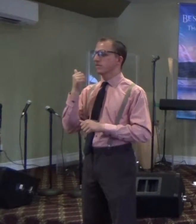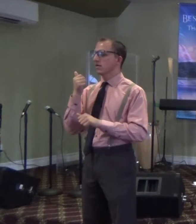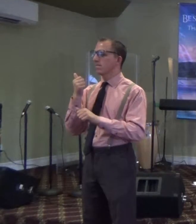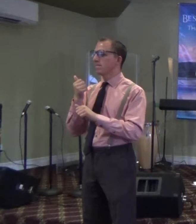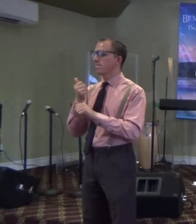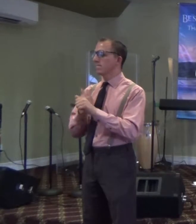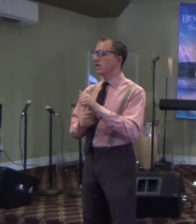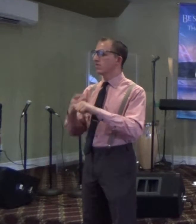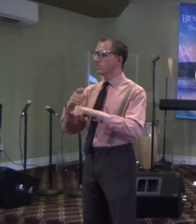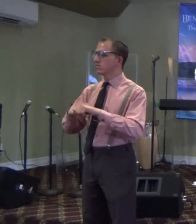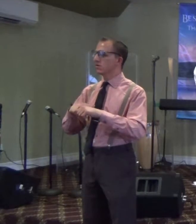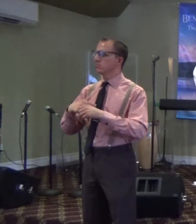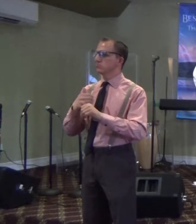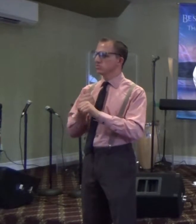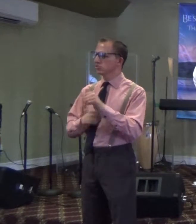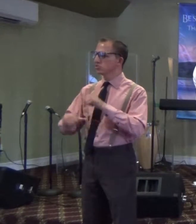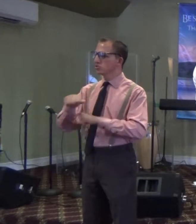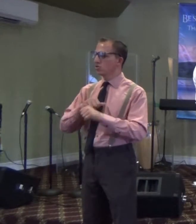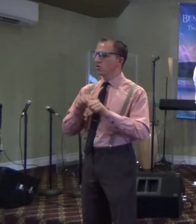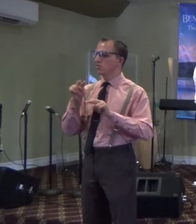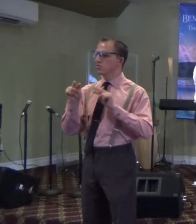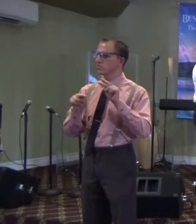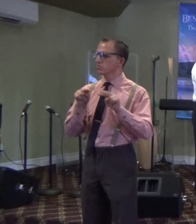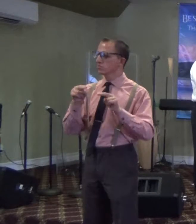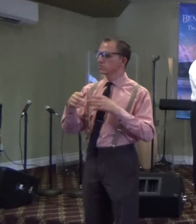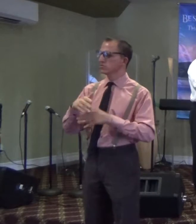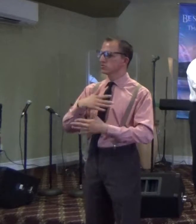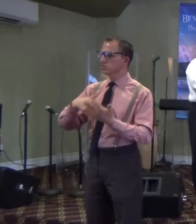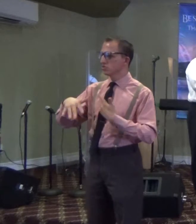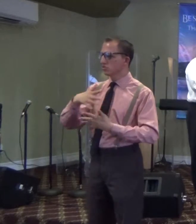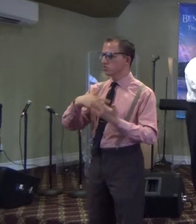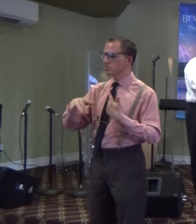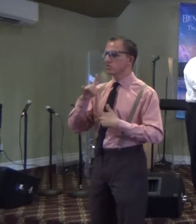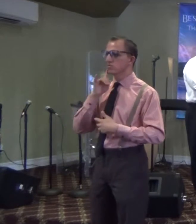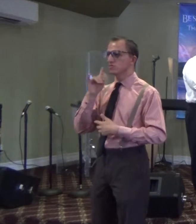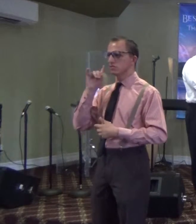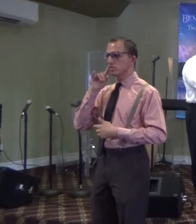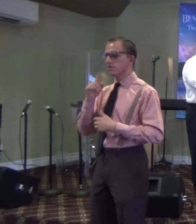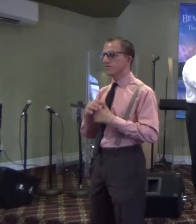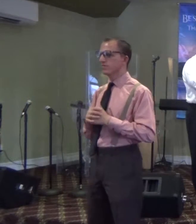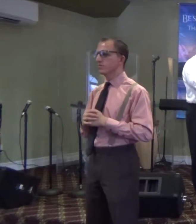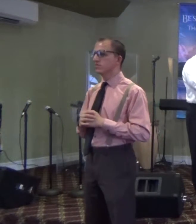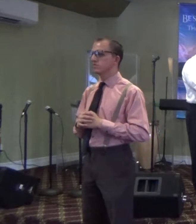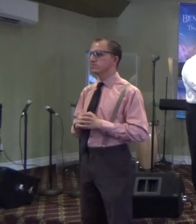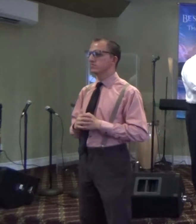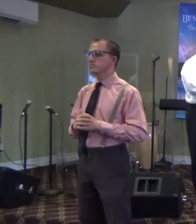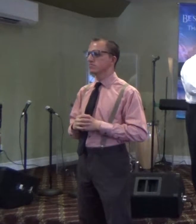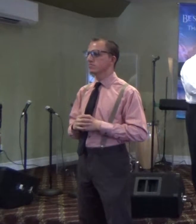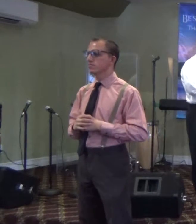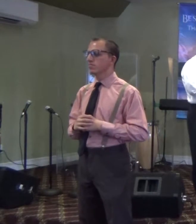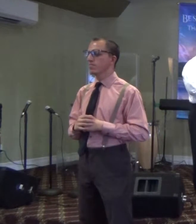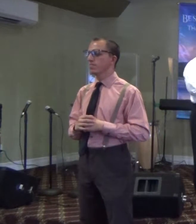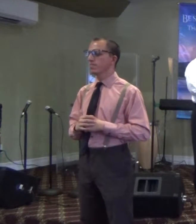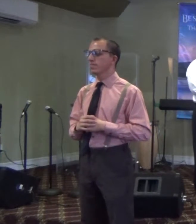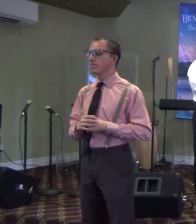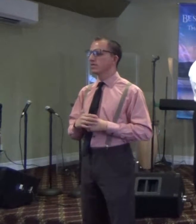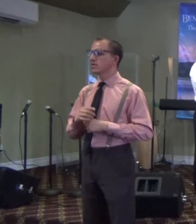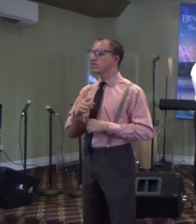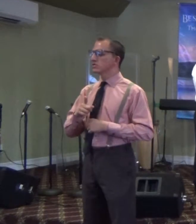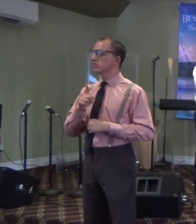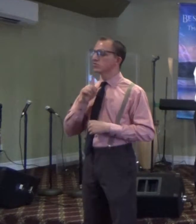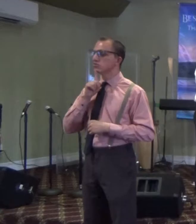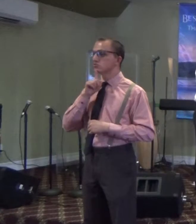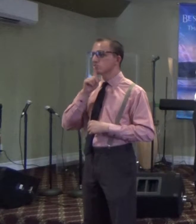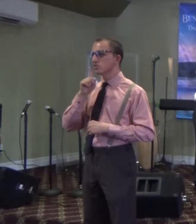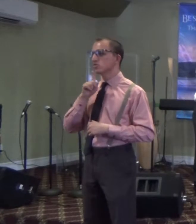clínica since we saw each other frequently con at los the clinic niños sordos, with the deaf children, ella en verdad que estaba